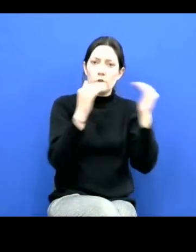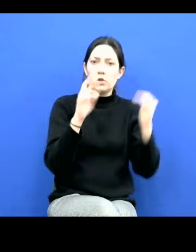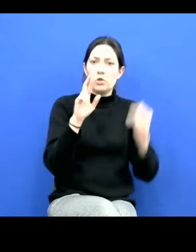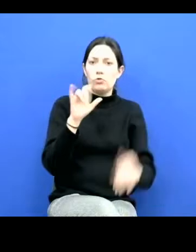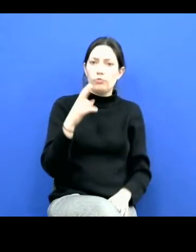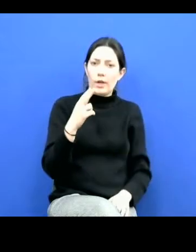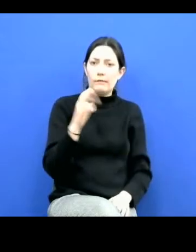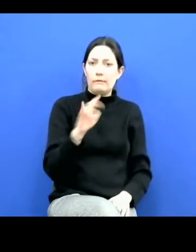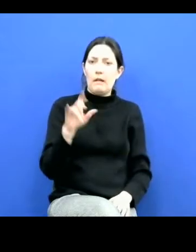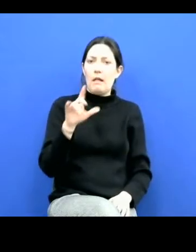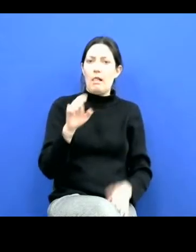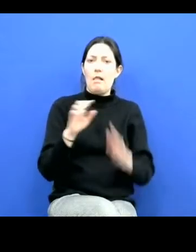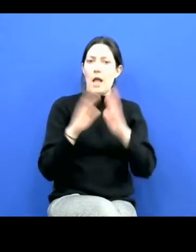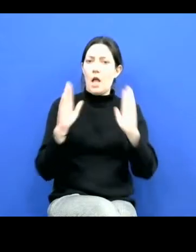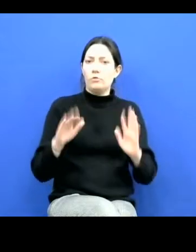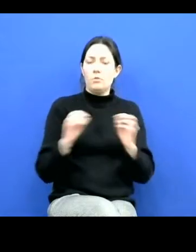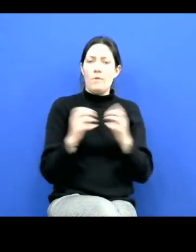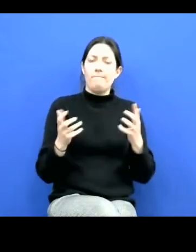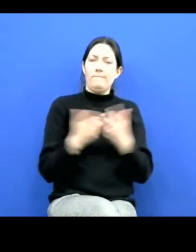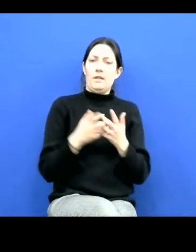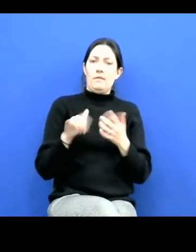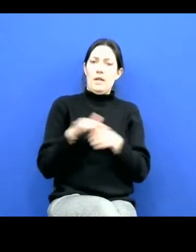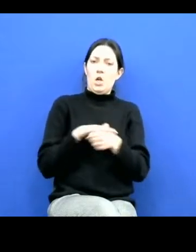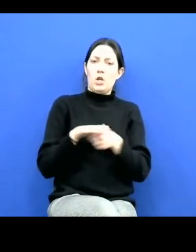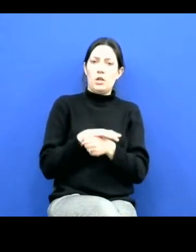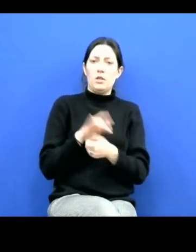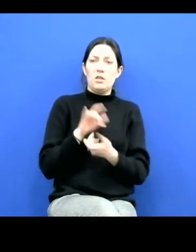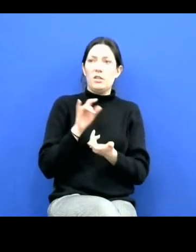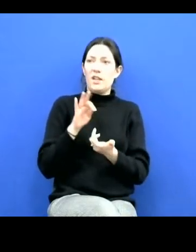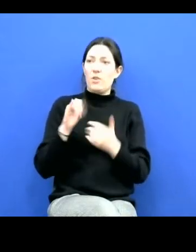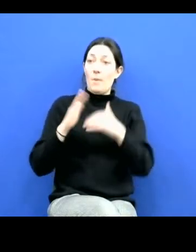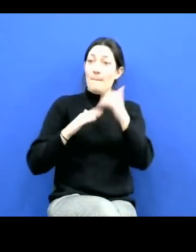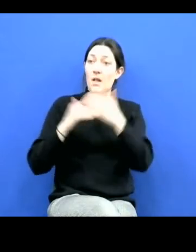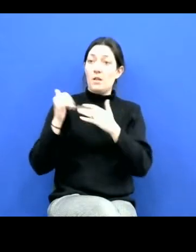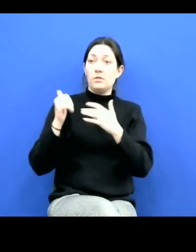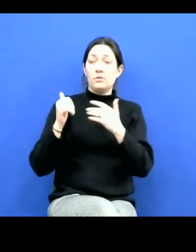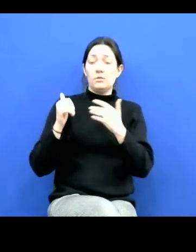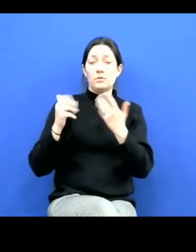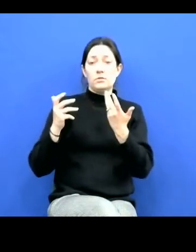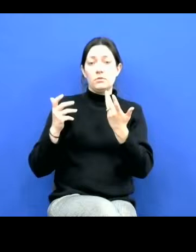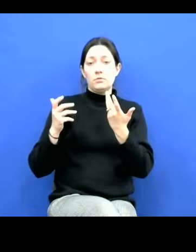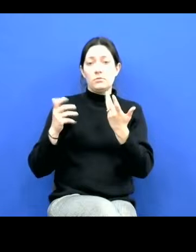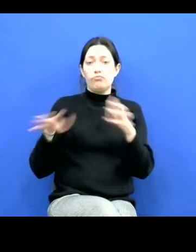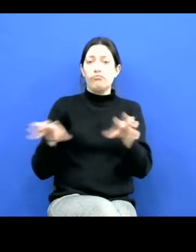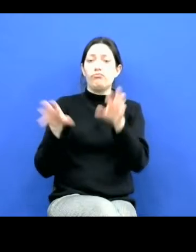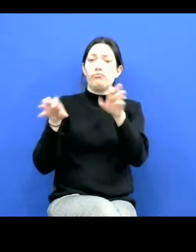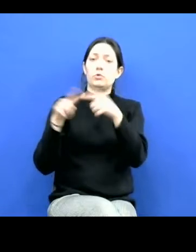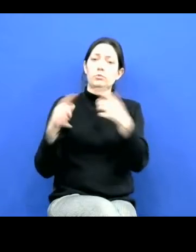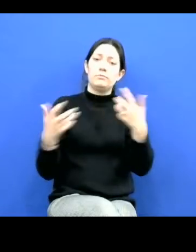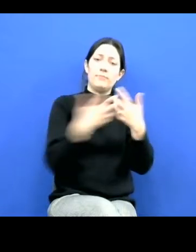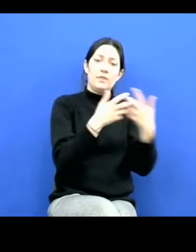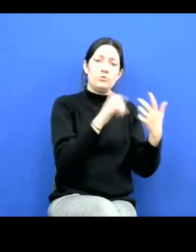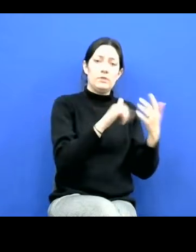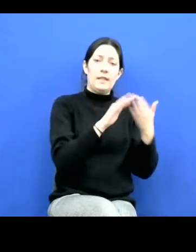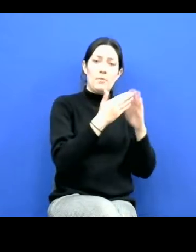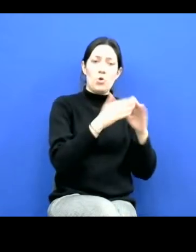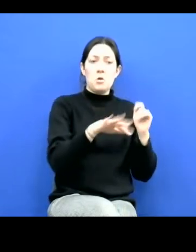houses, and if they were built in a way to match the character of the